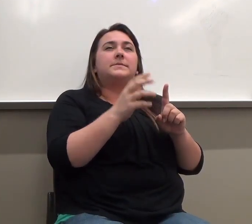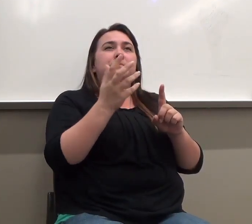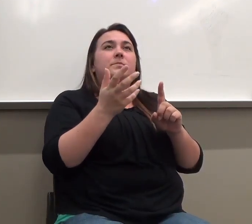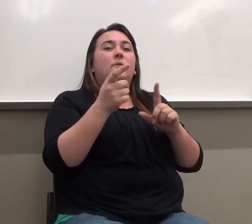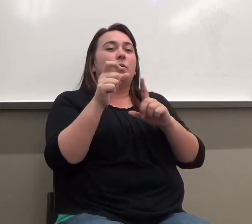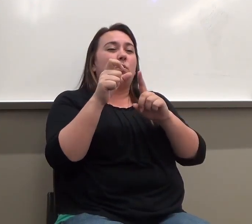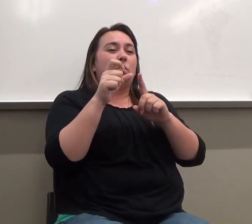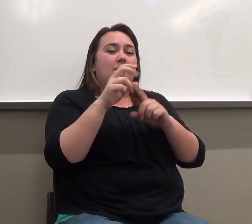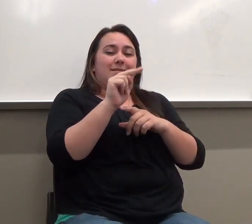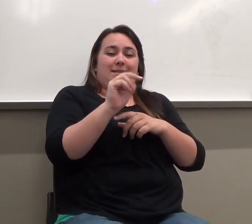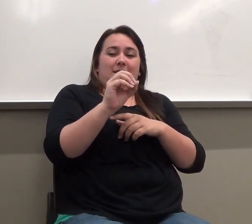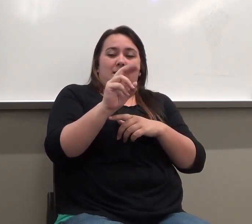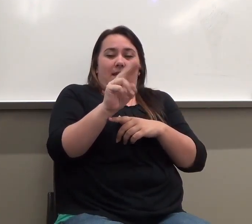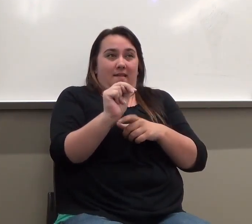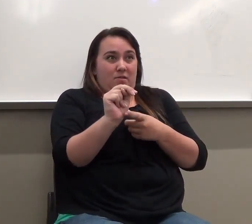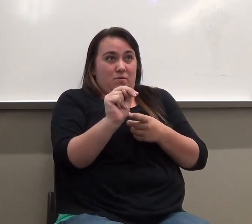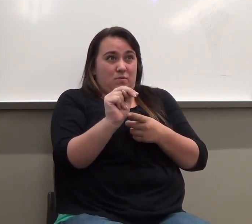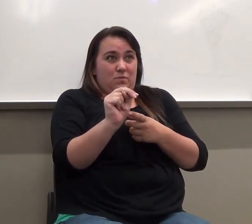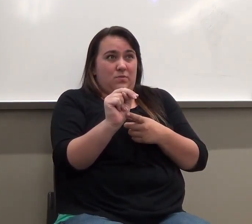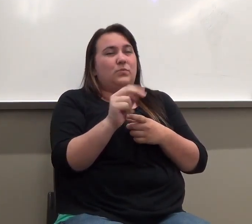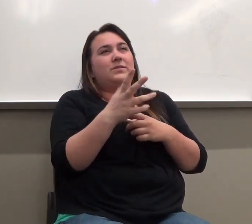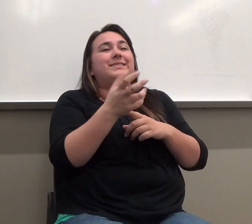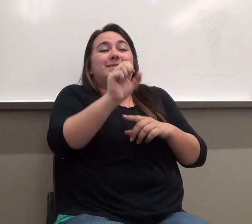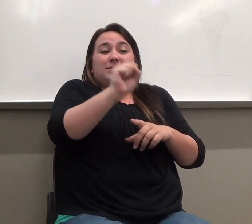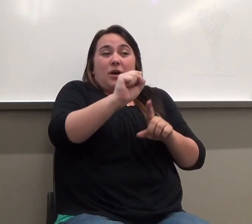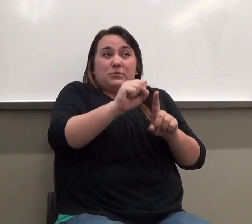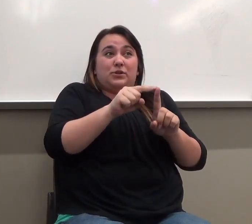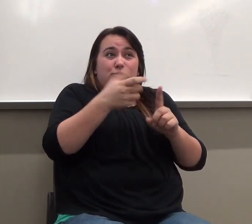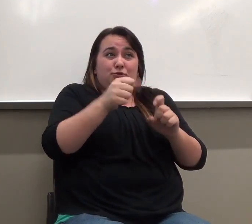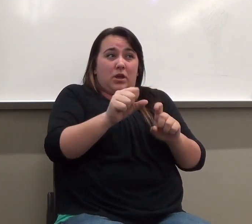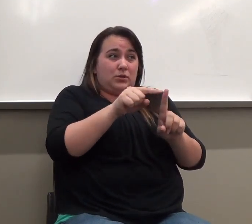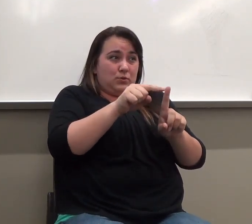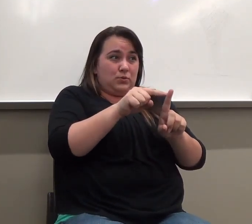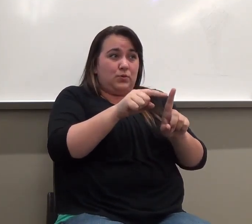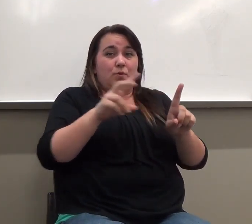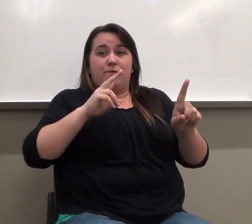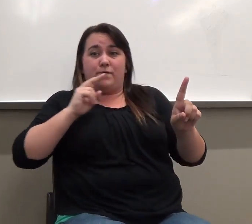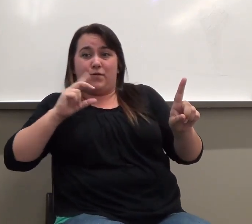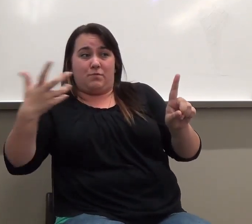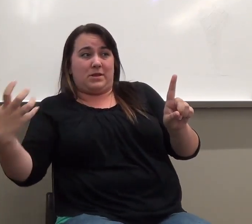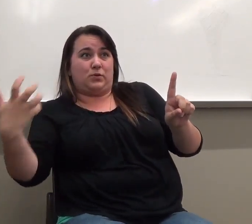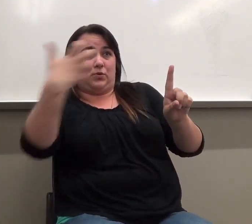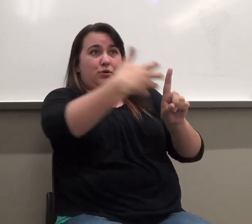word, the noun that the subject that you're trying to make the verb agree with